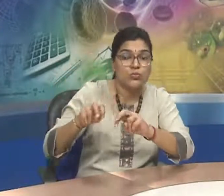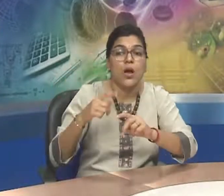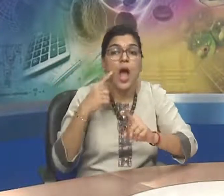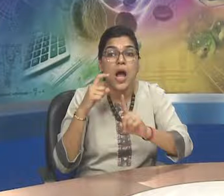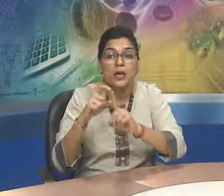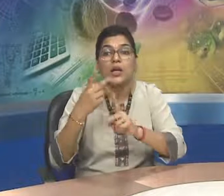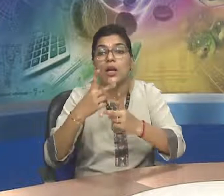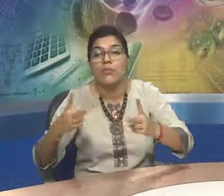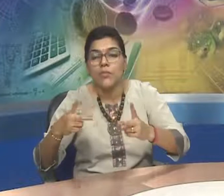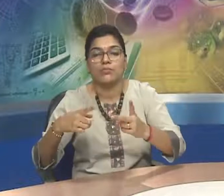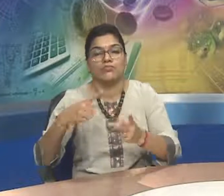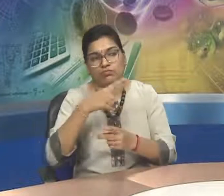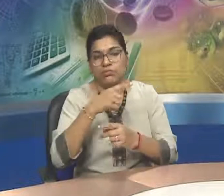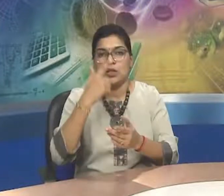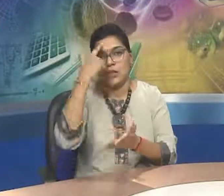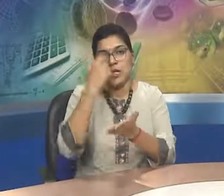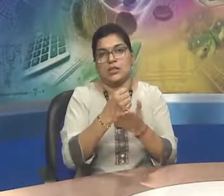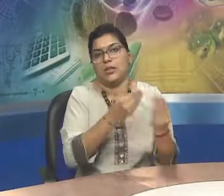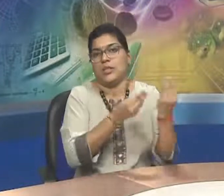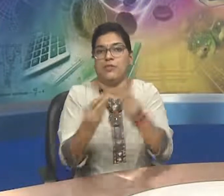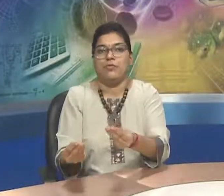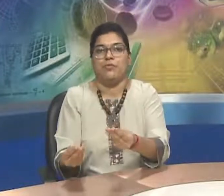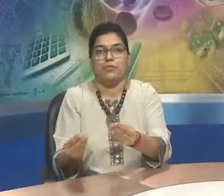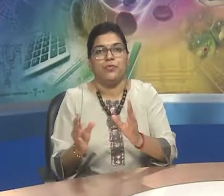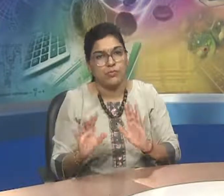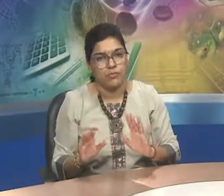jail or to release the person.